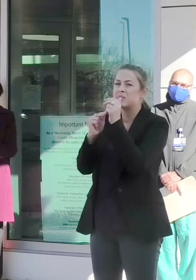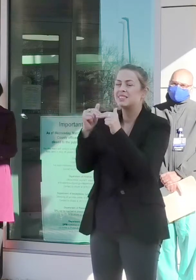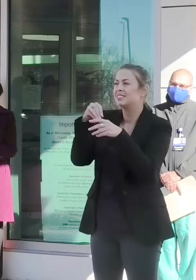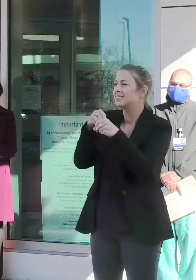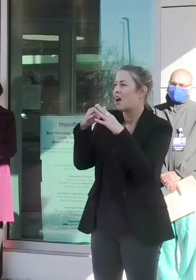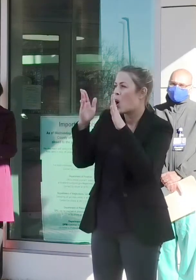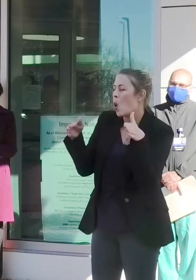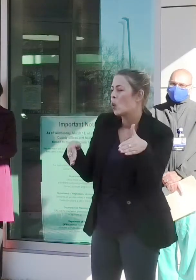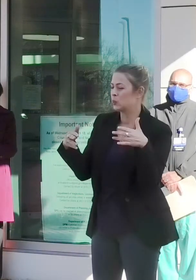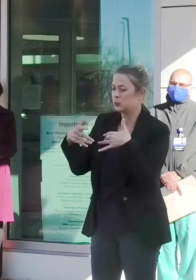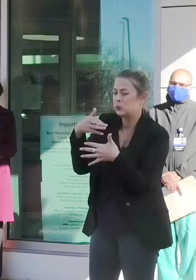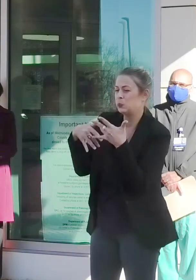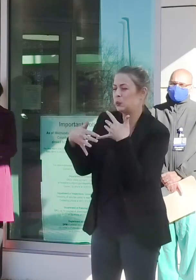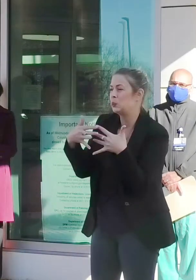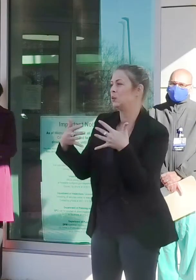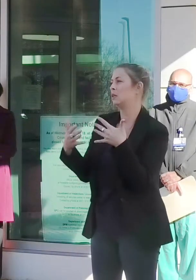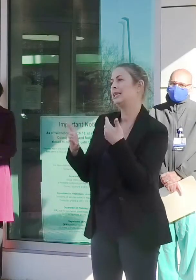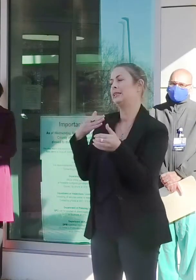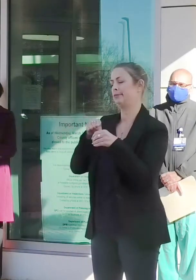we're now seeing.